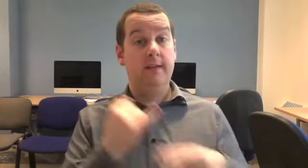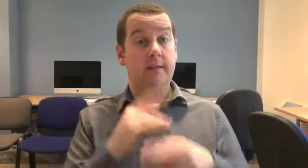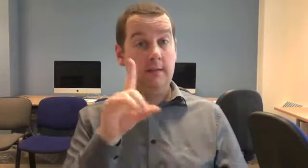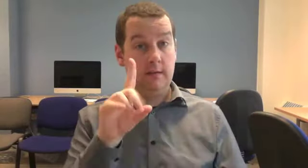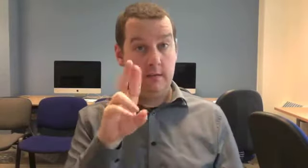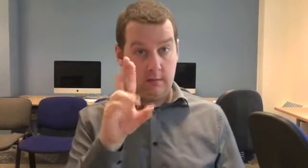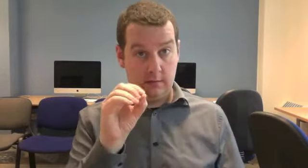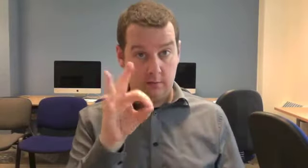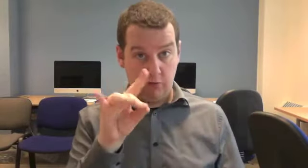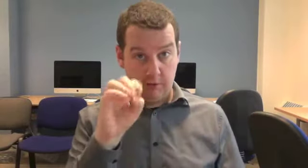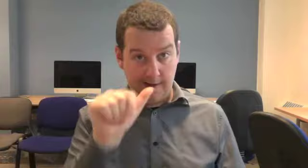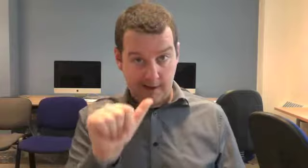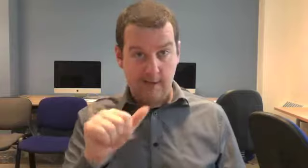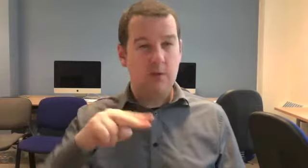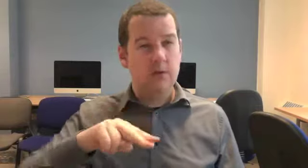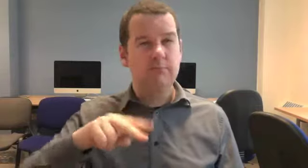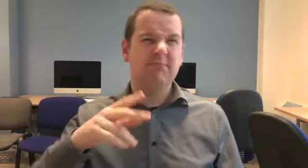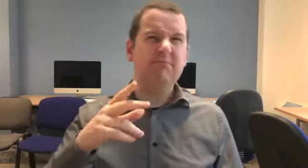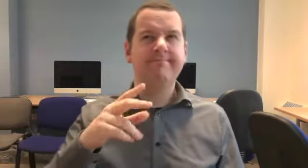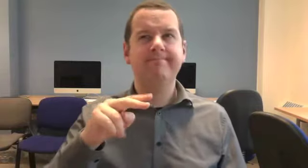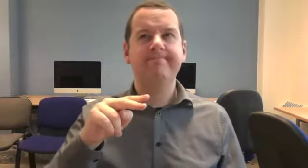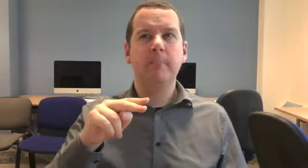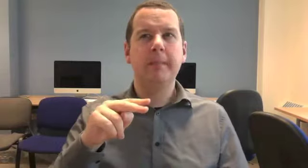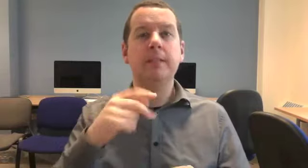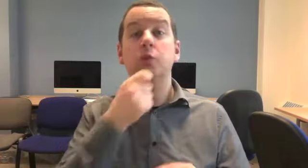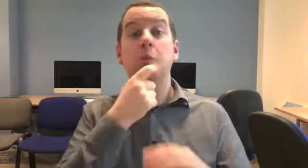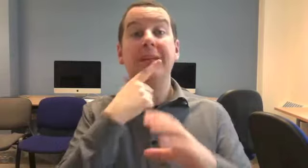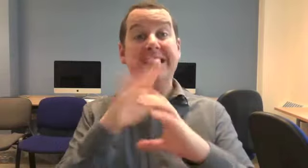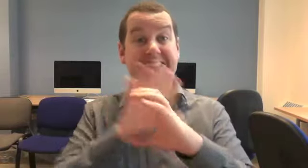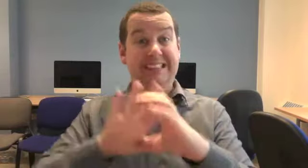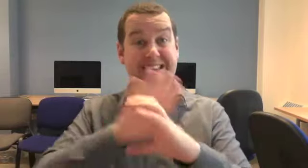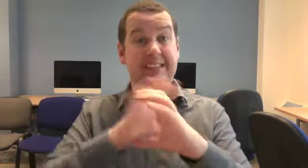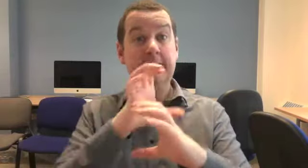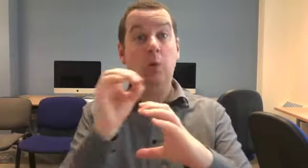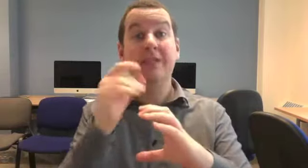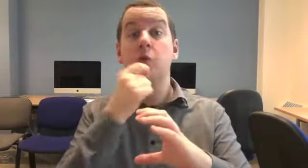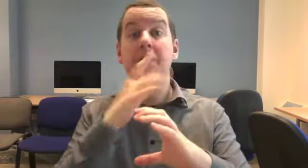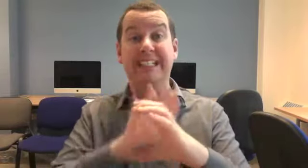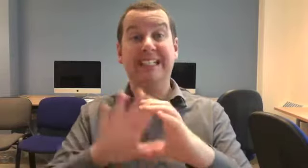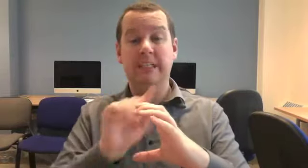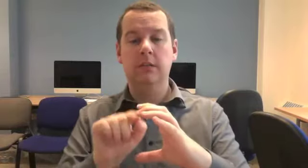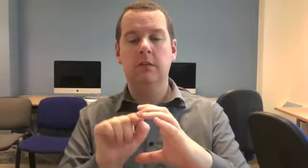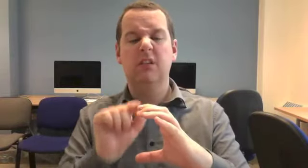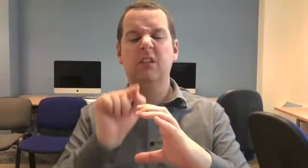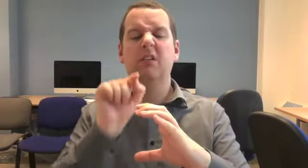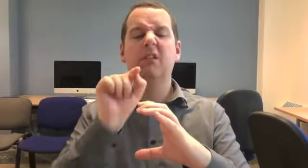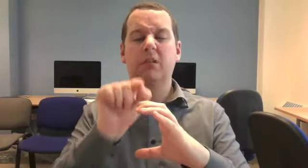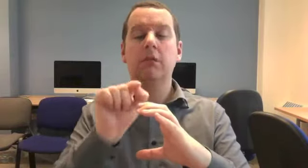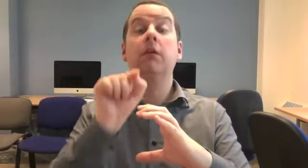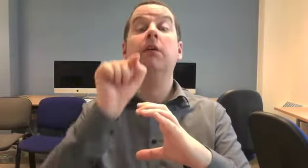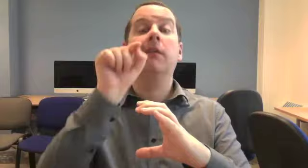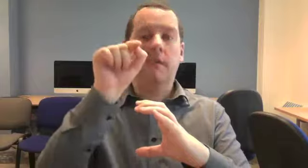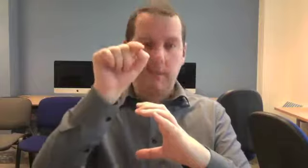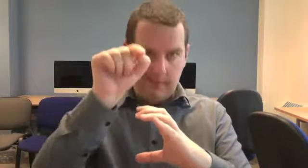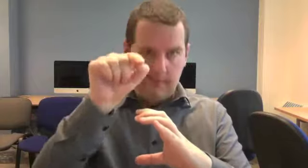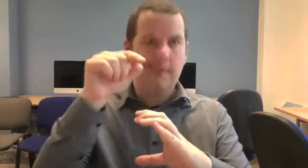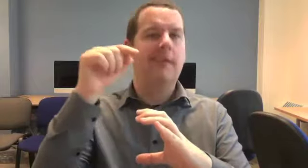I'm living in Drogheda, which is in the north. Well, I suppose if you take Dublin County and go a little bit north of that, a